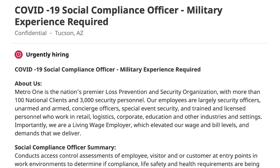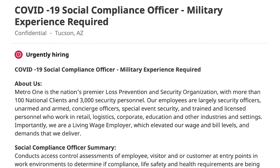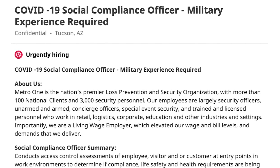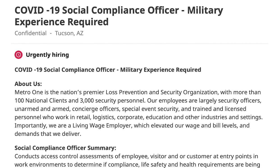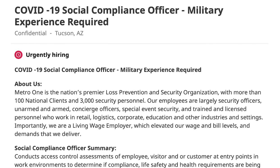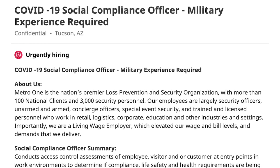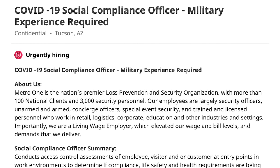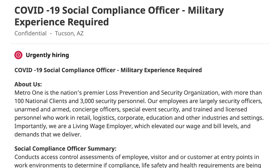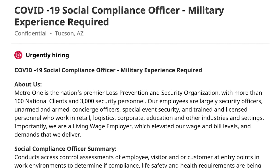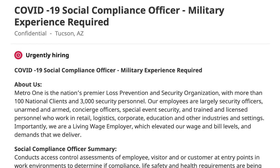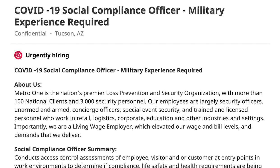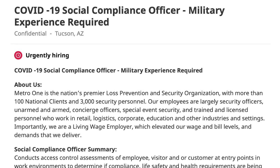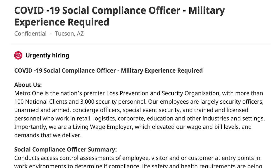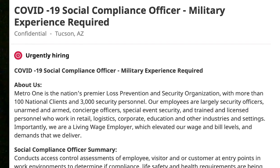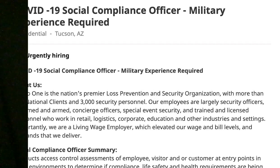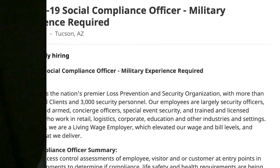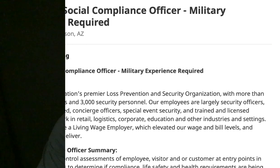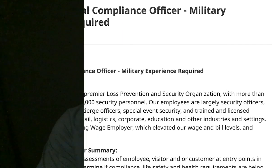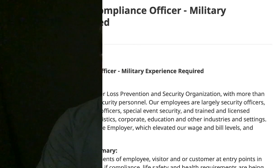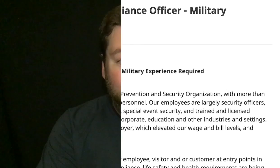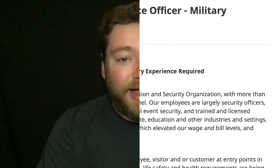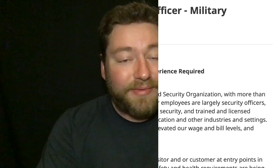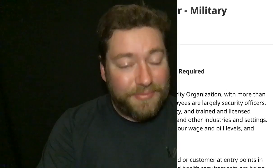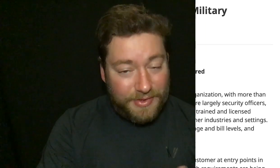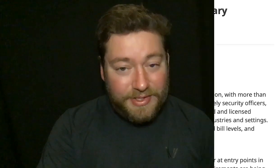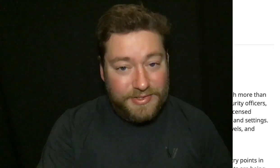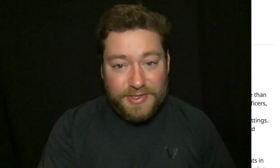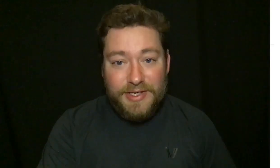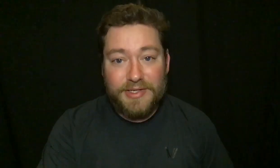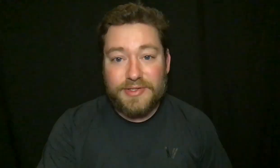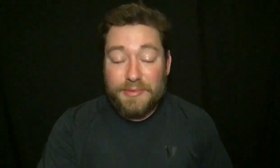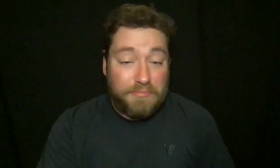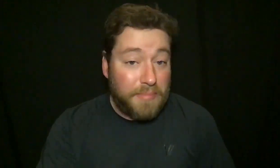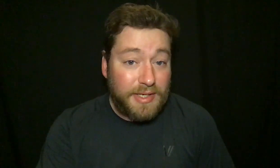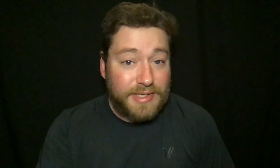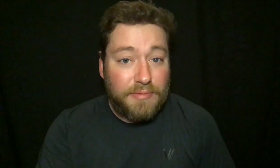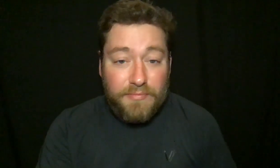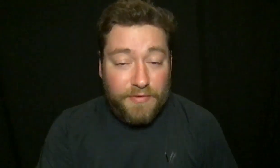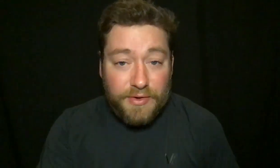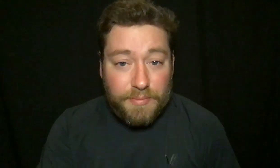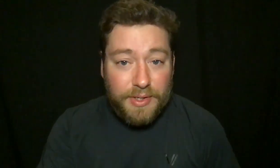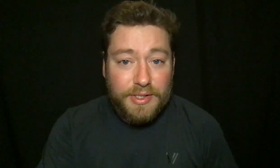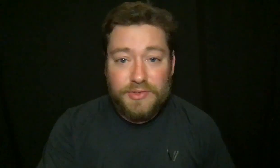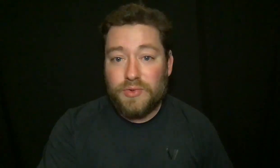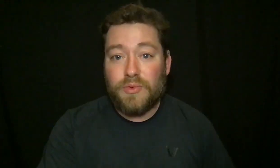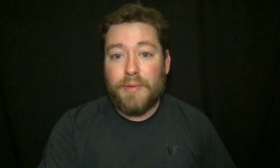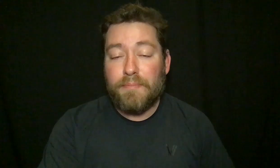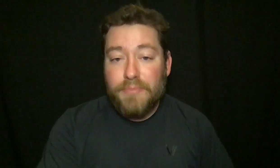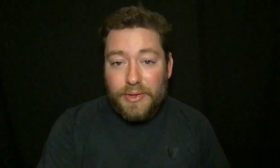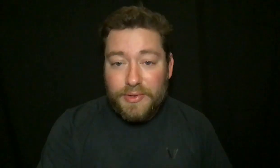military experience and offer full benefits. This may